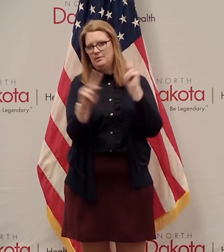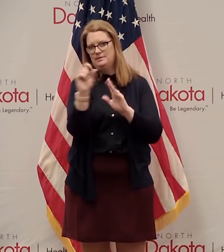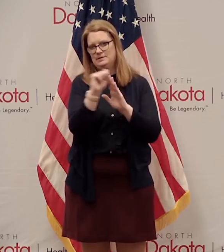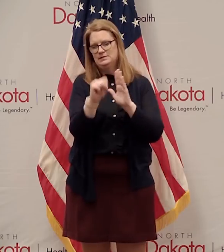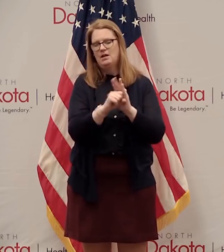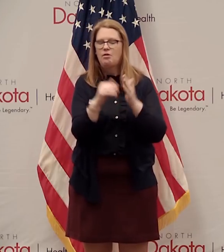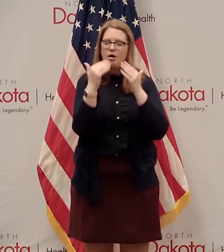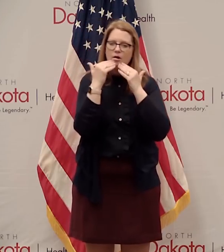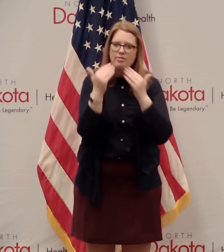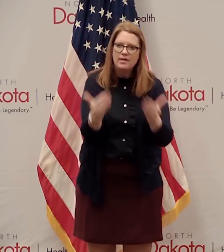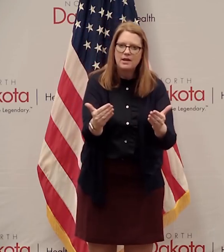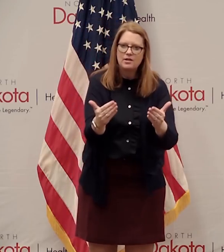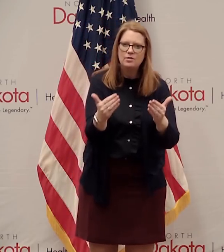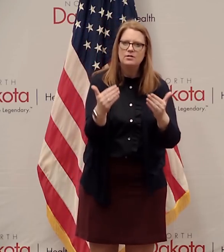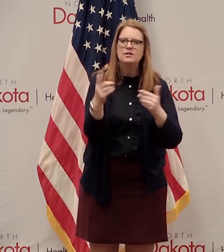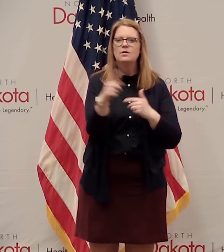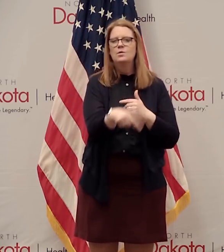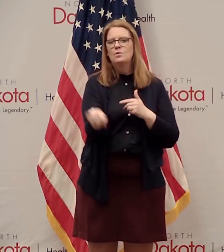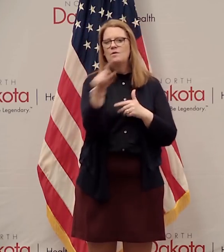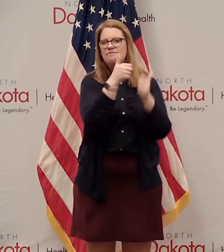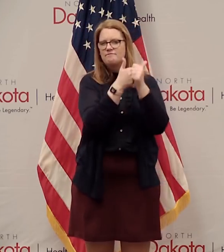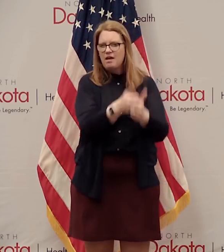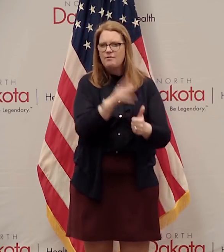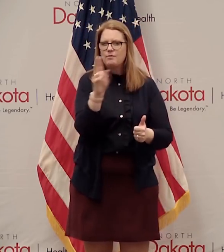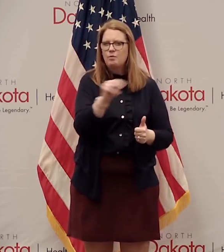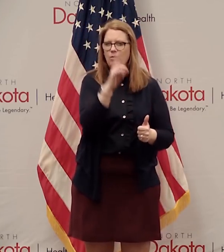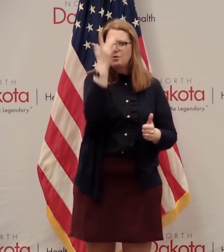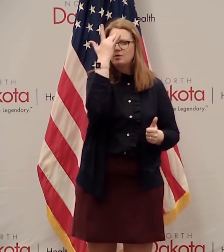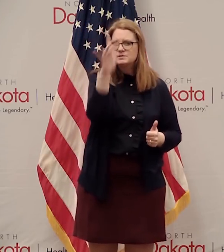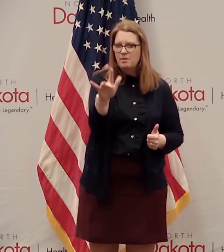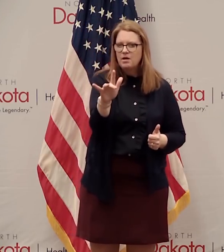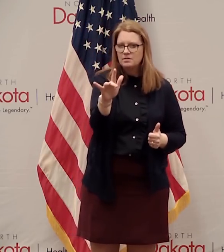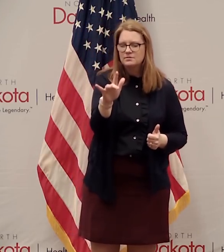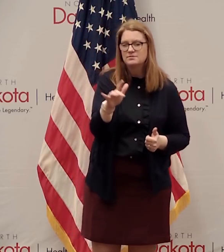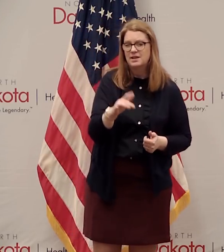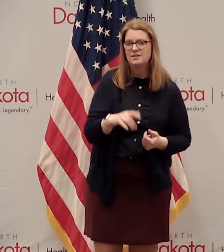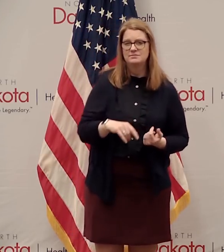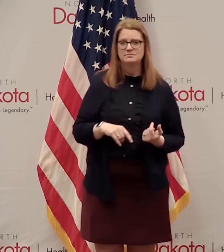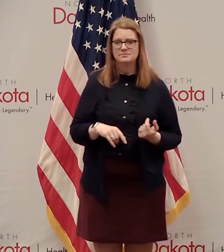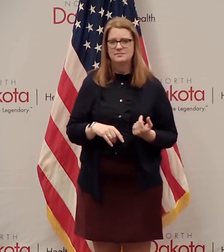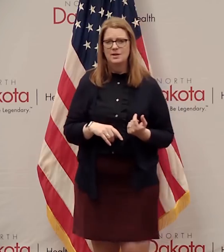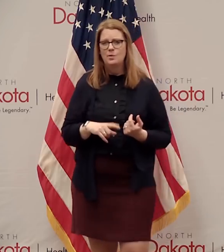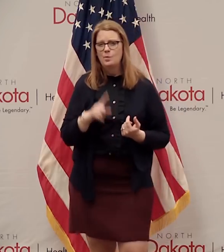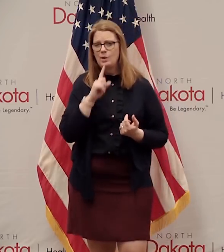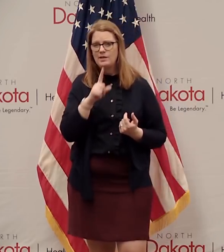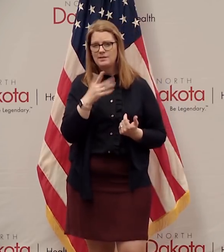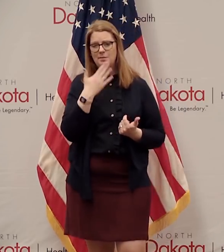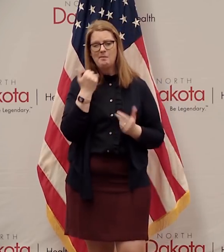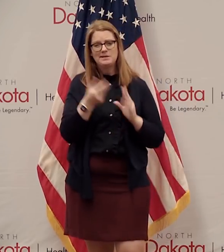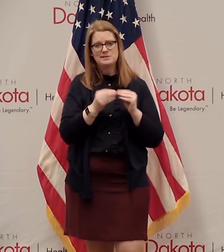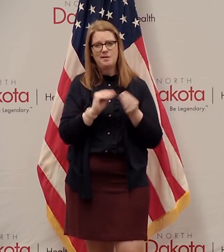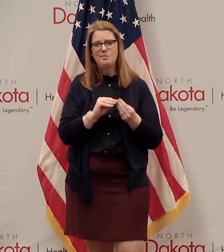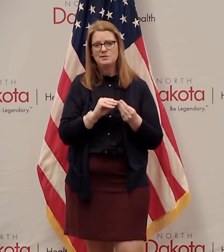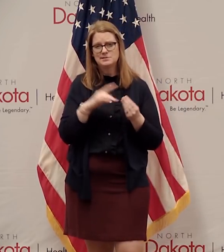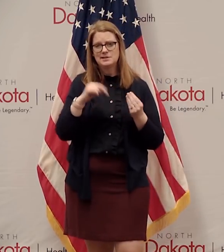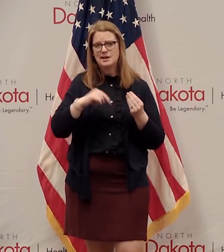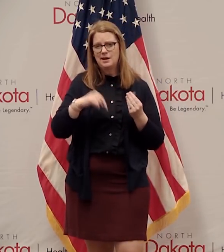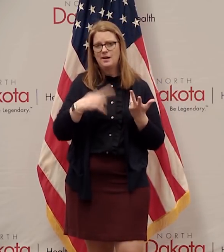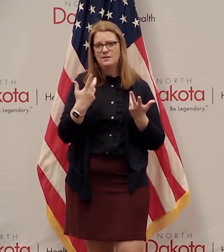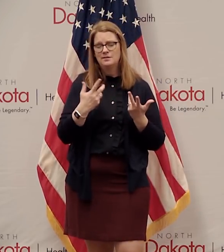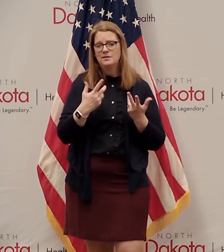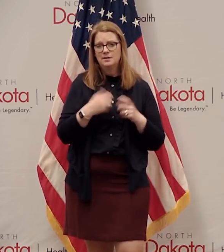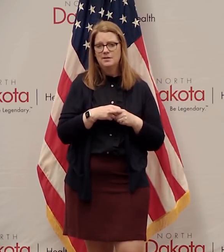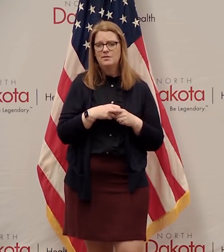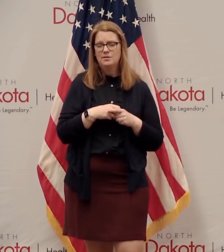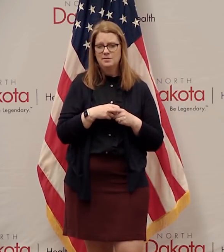the great work that they've done under North Dakota Smart, because that's one of the reasons why we've got some of the best numbers in the country. And we're